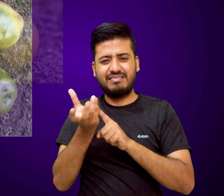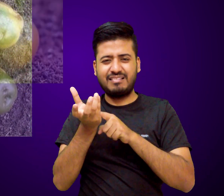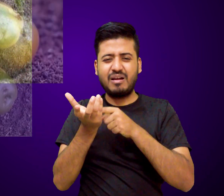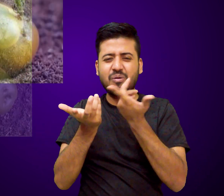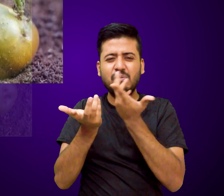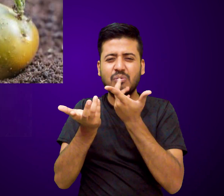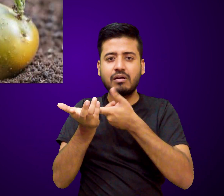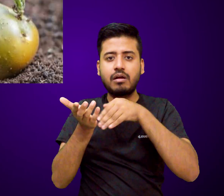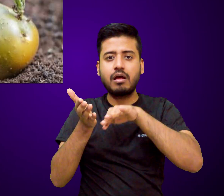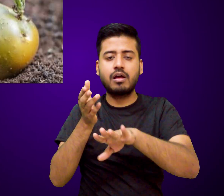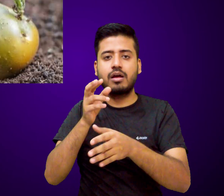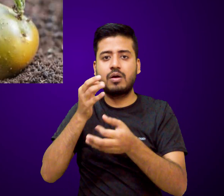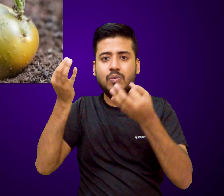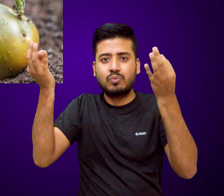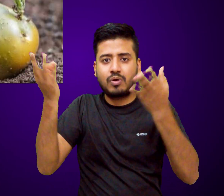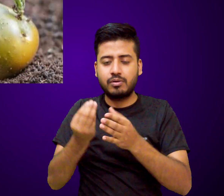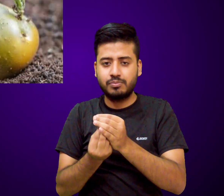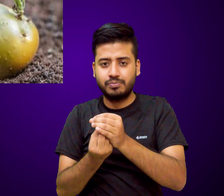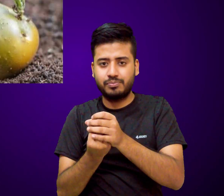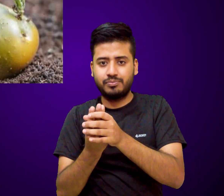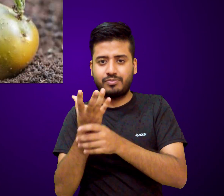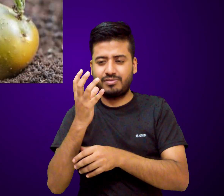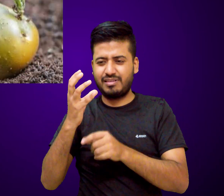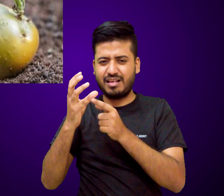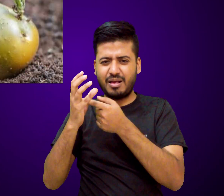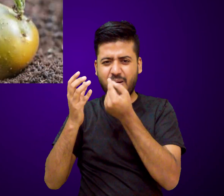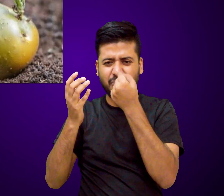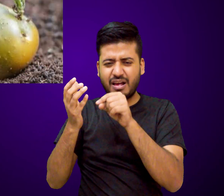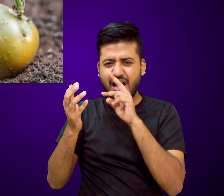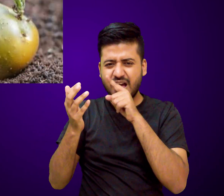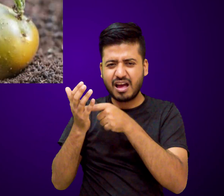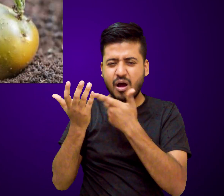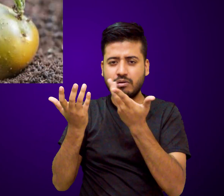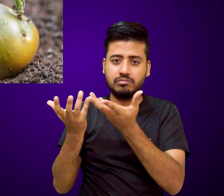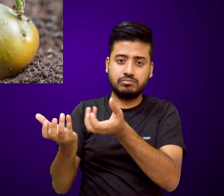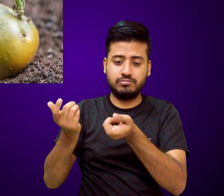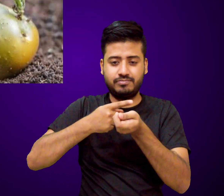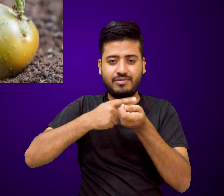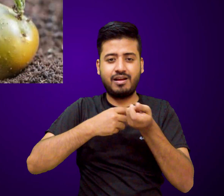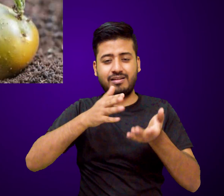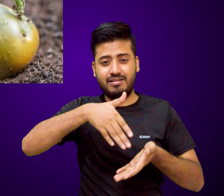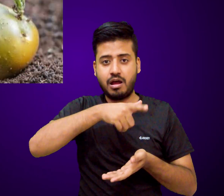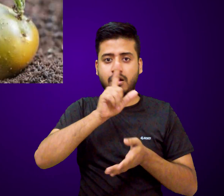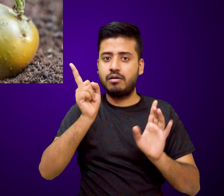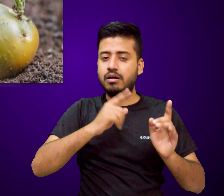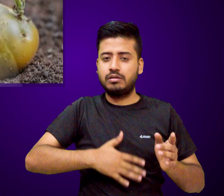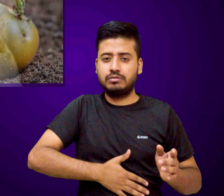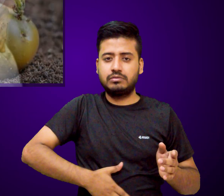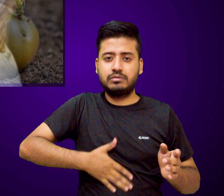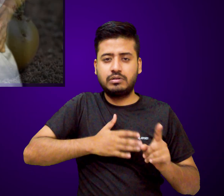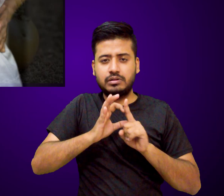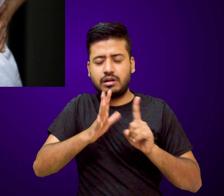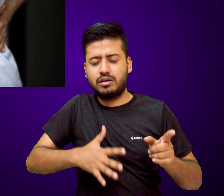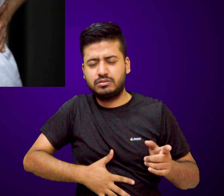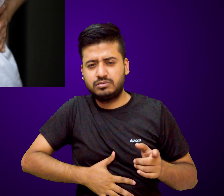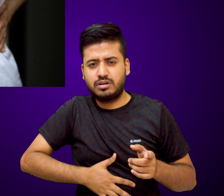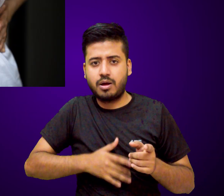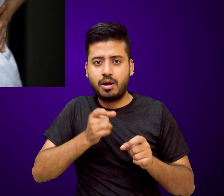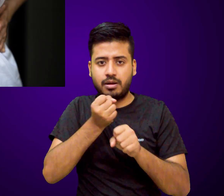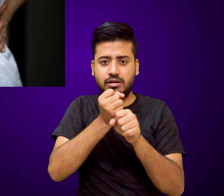seek medical advice. Prevention. Remove sprouts and green parts of potatoes before cooking or eating.